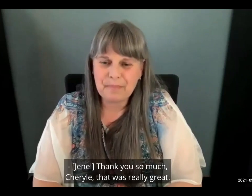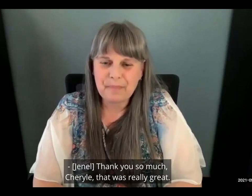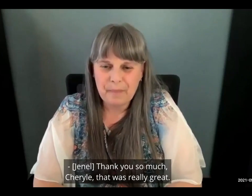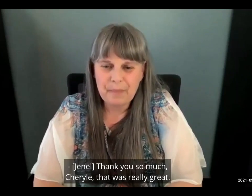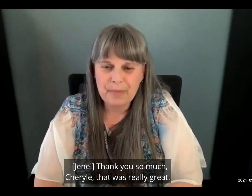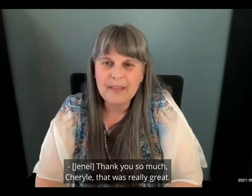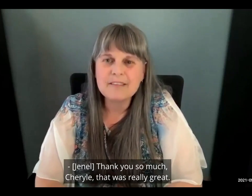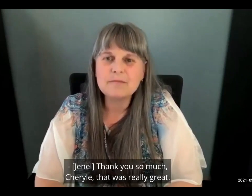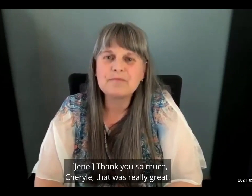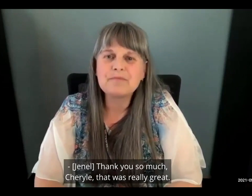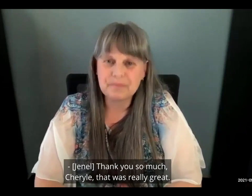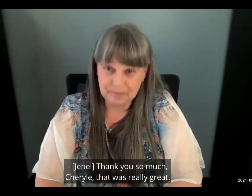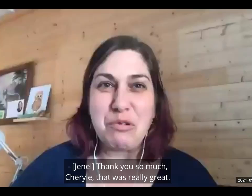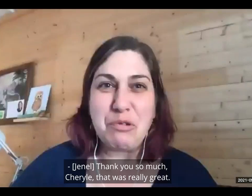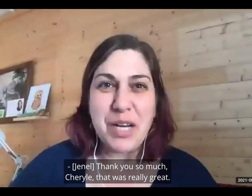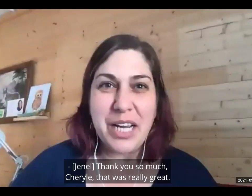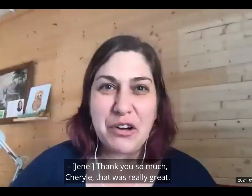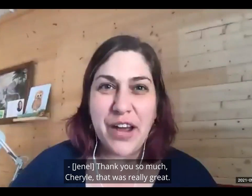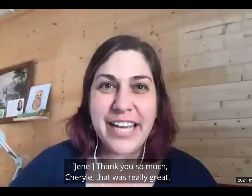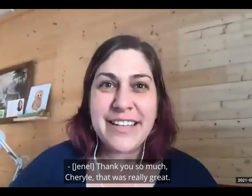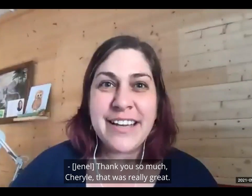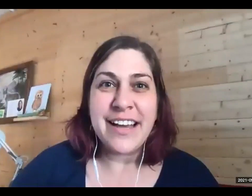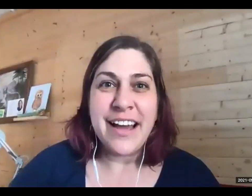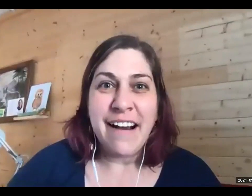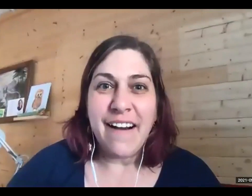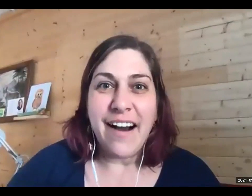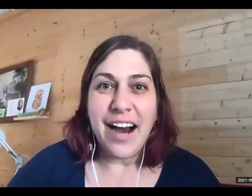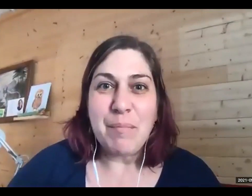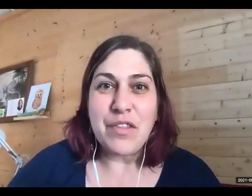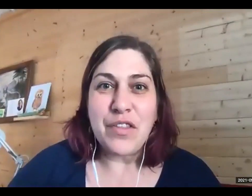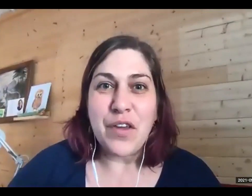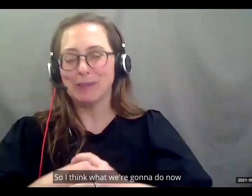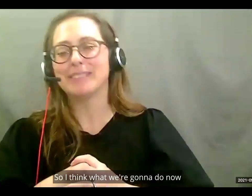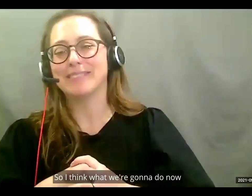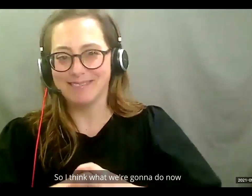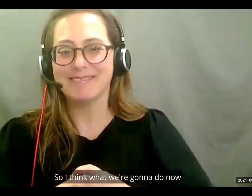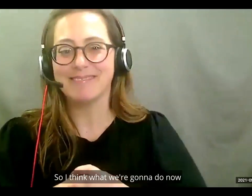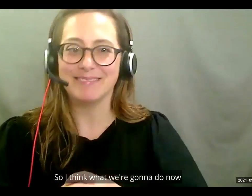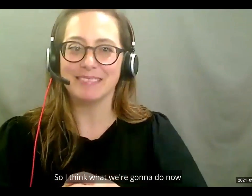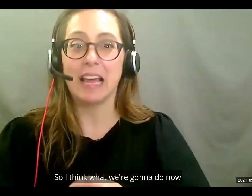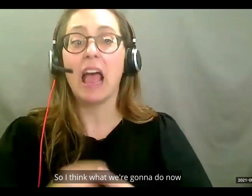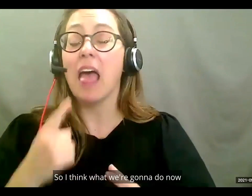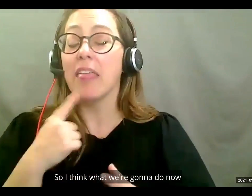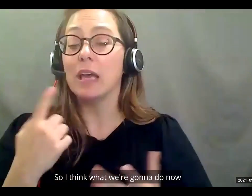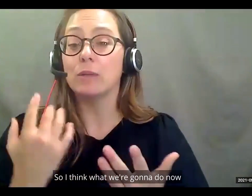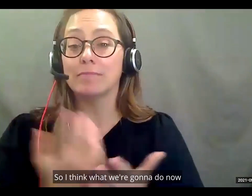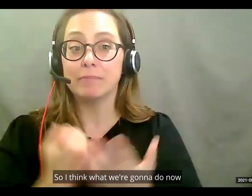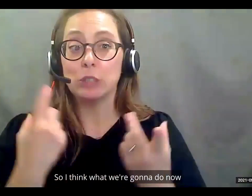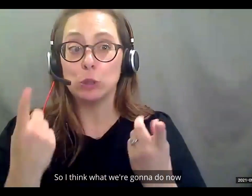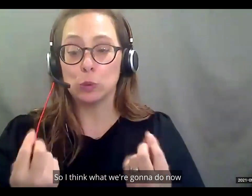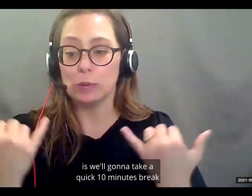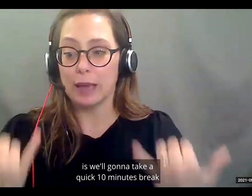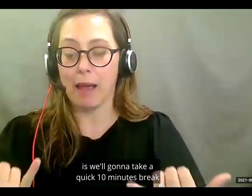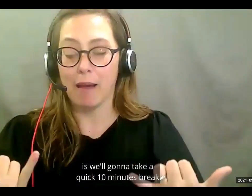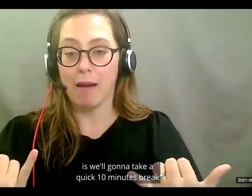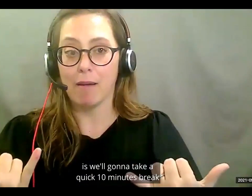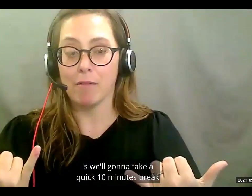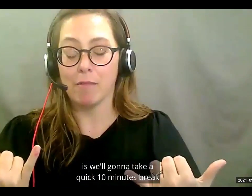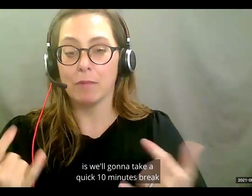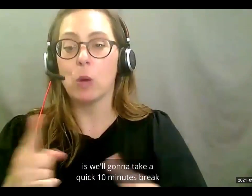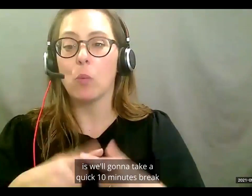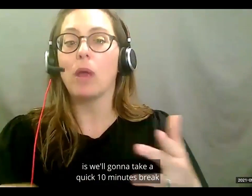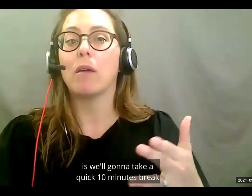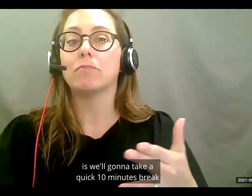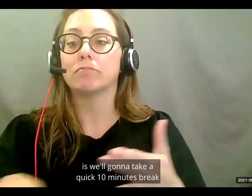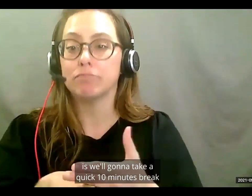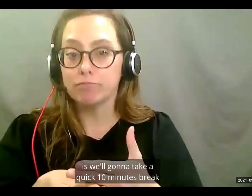Thank you so much, Cheryle. That was really great. So I think what we're going to do now is we're going to take